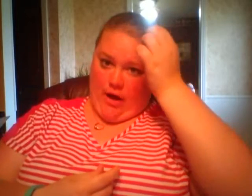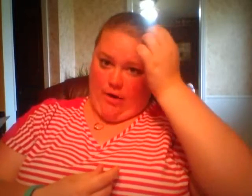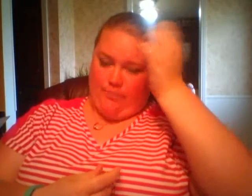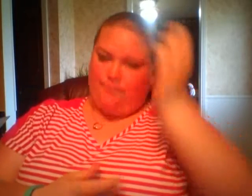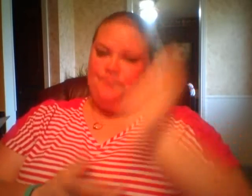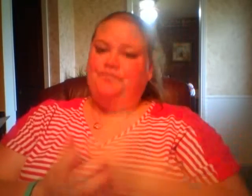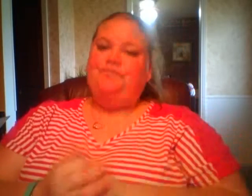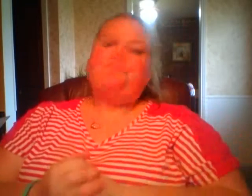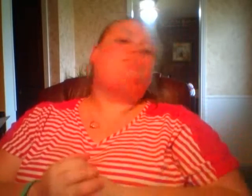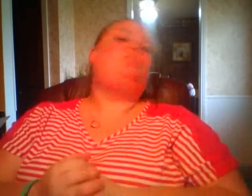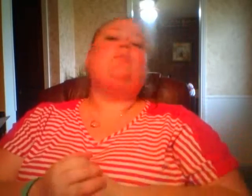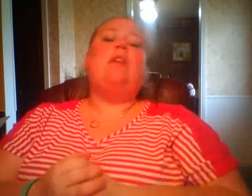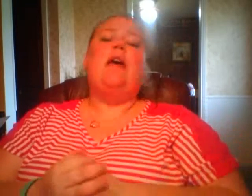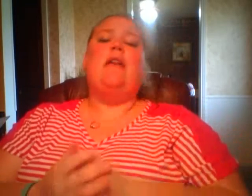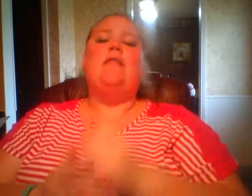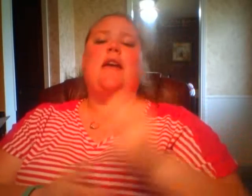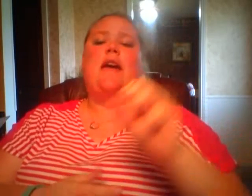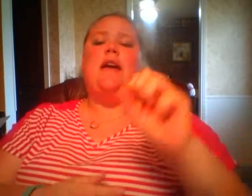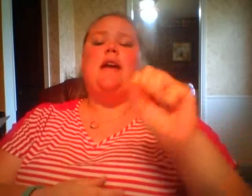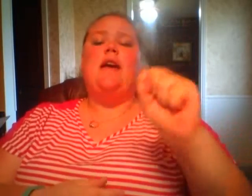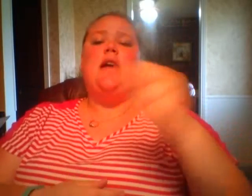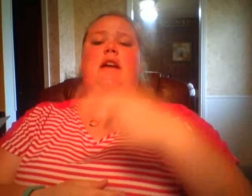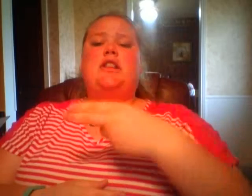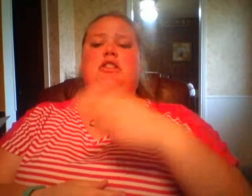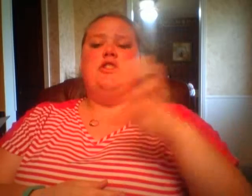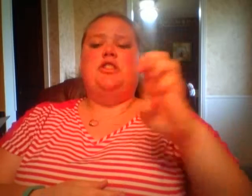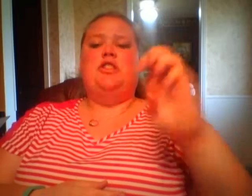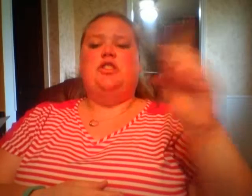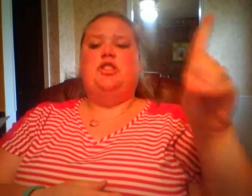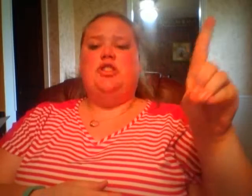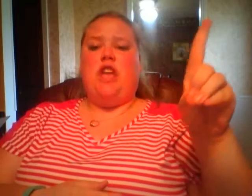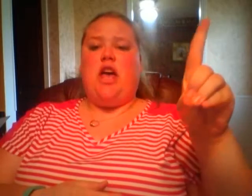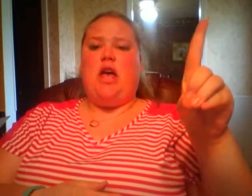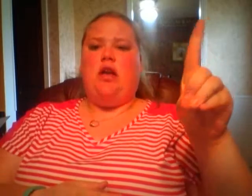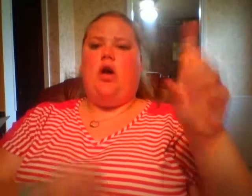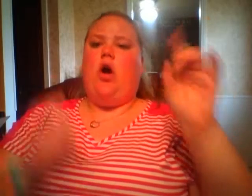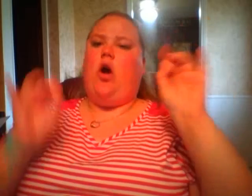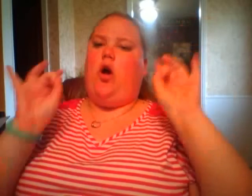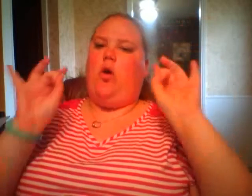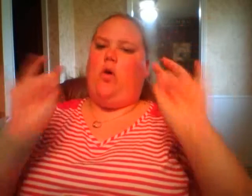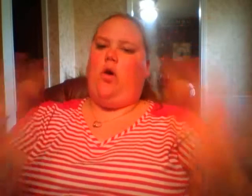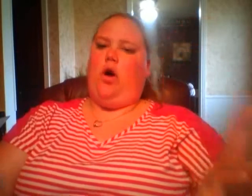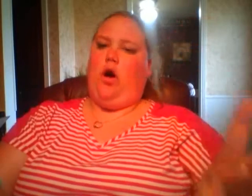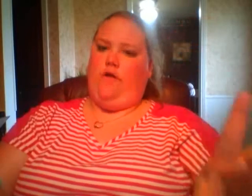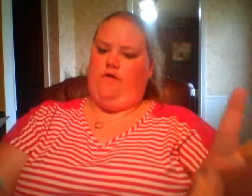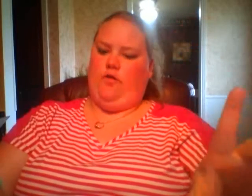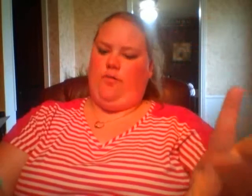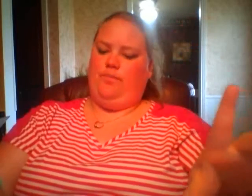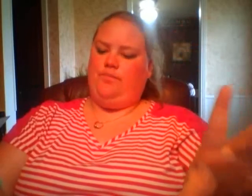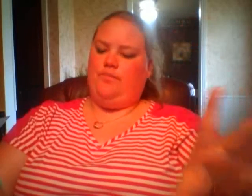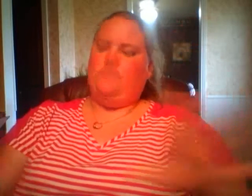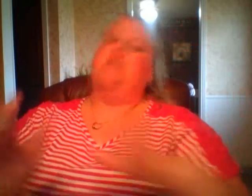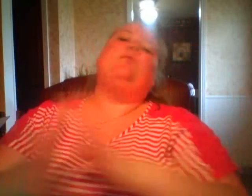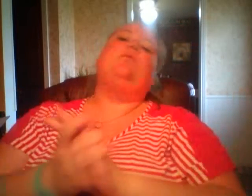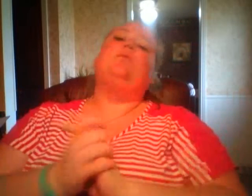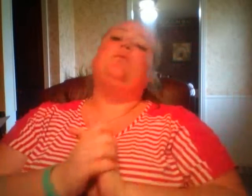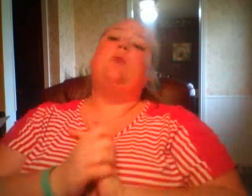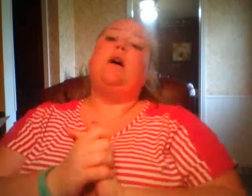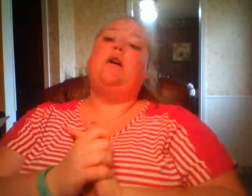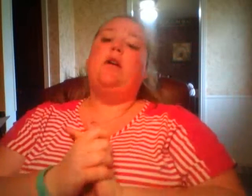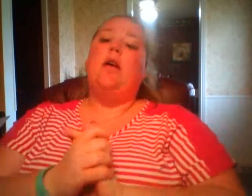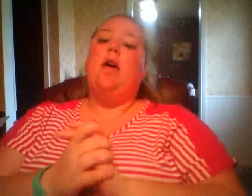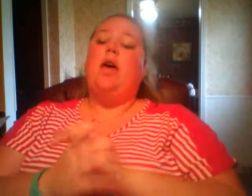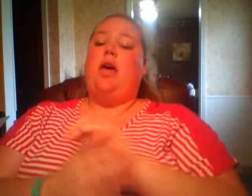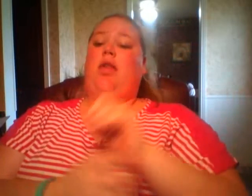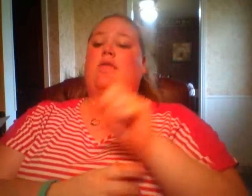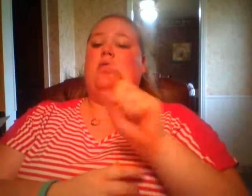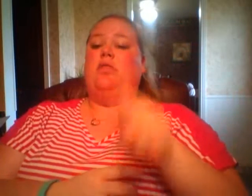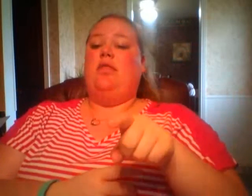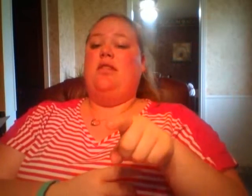hair and they shed awful. Well,